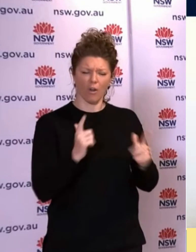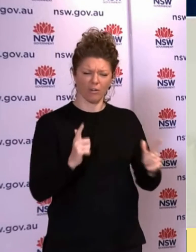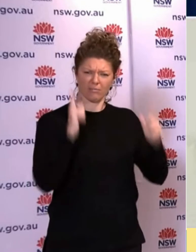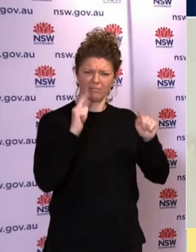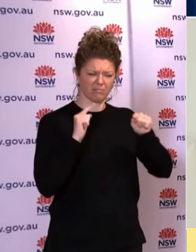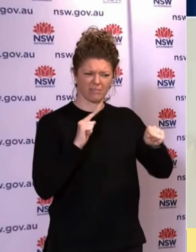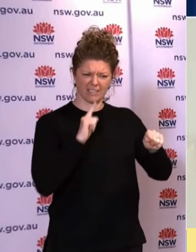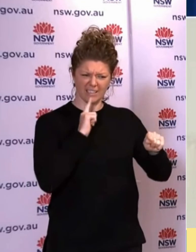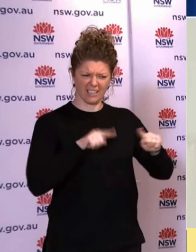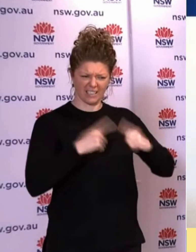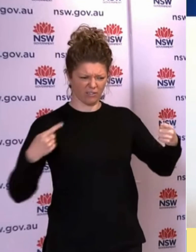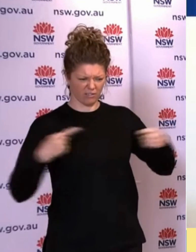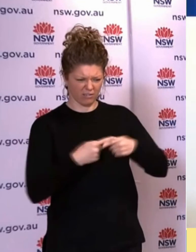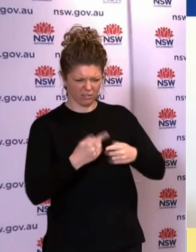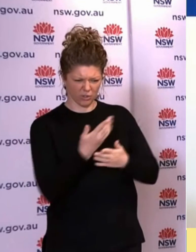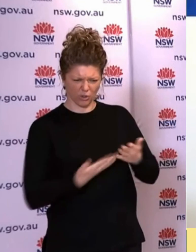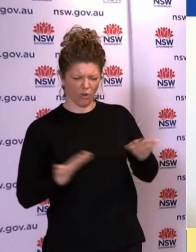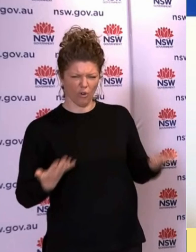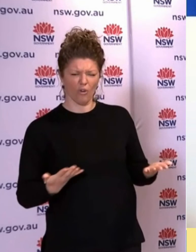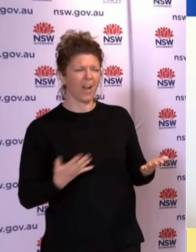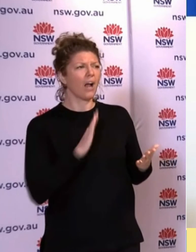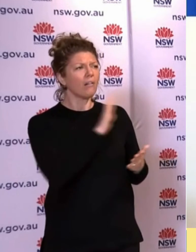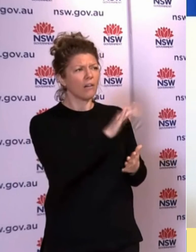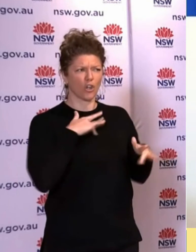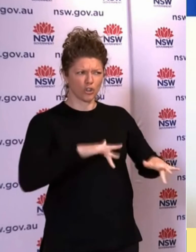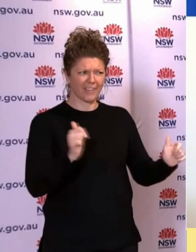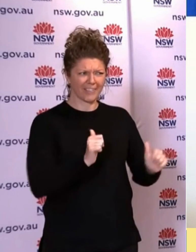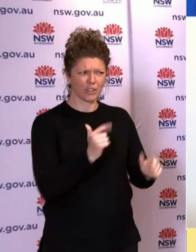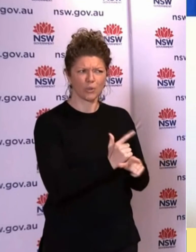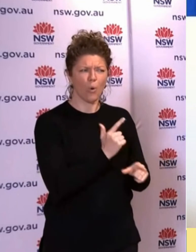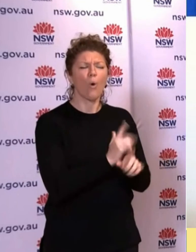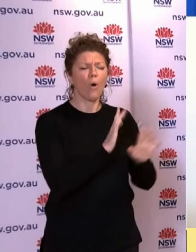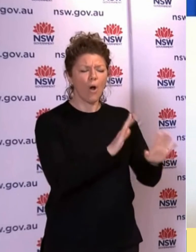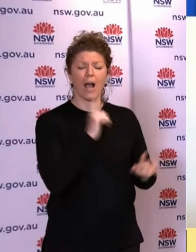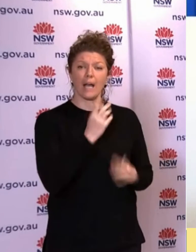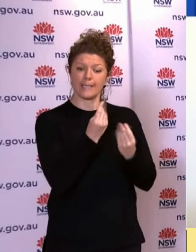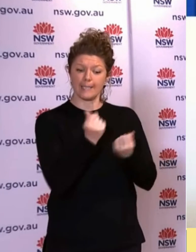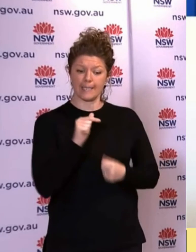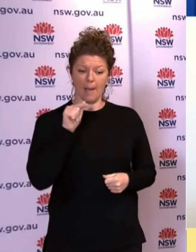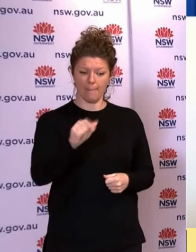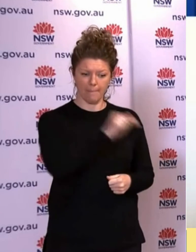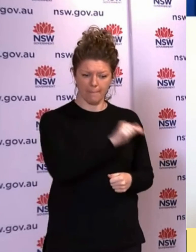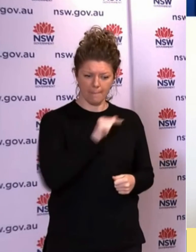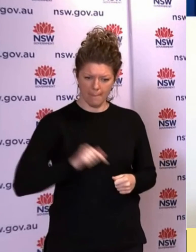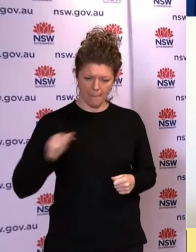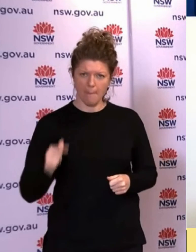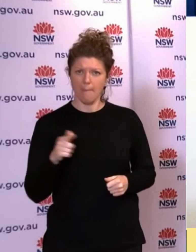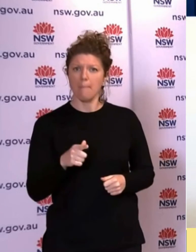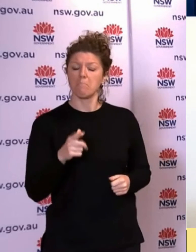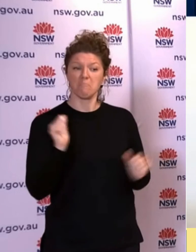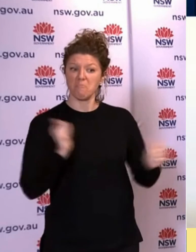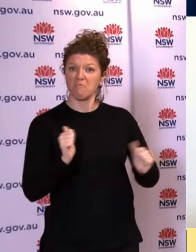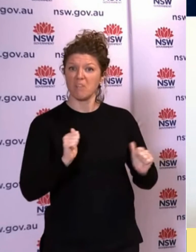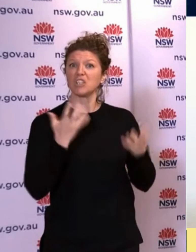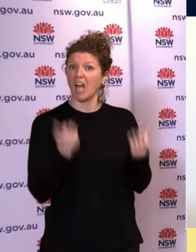please? Please, let me finish. So what we're working through at the moment, we know that a couple of the jurisdictions have already put in place